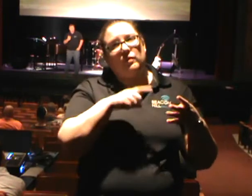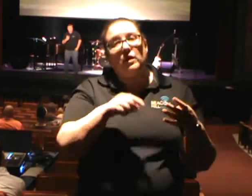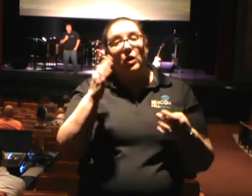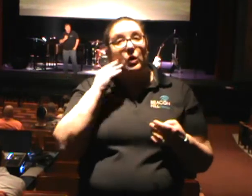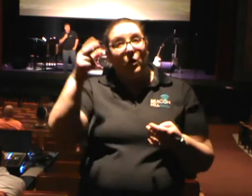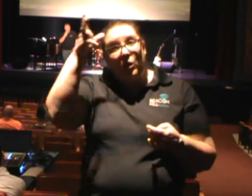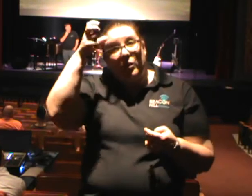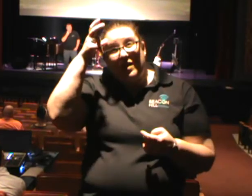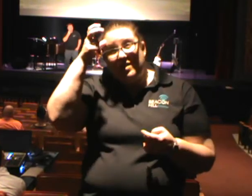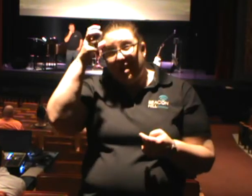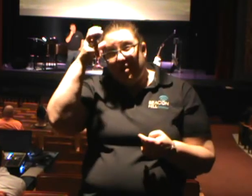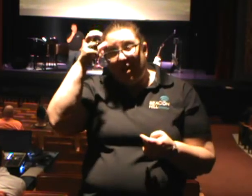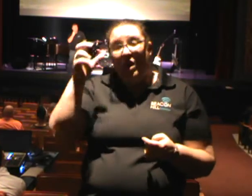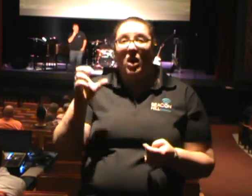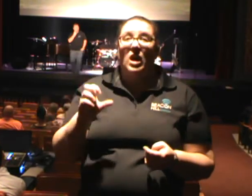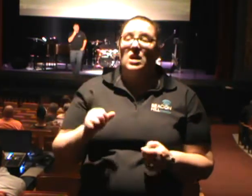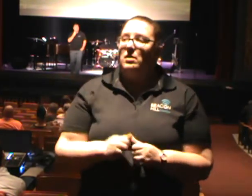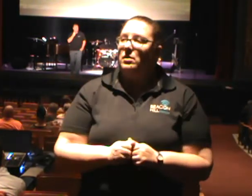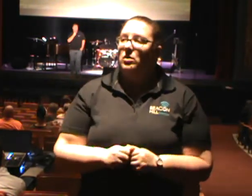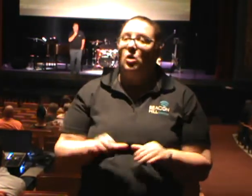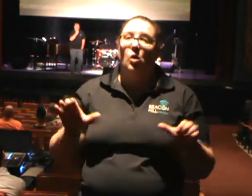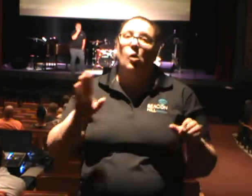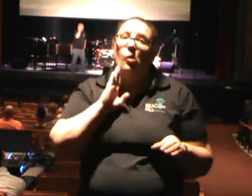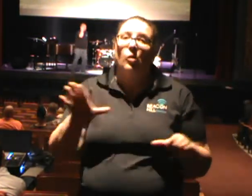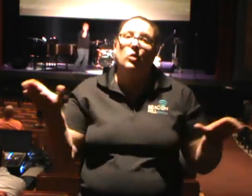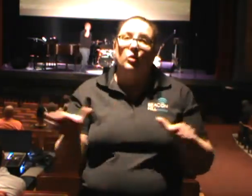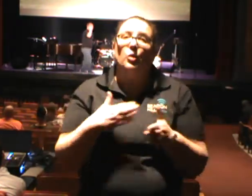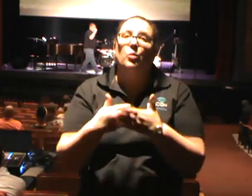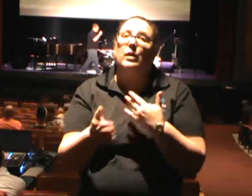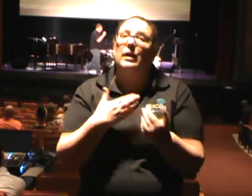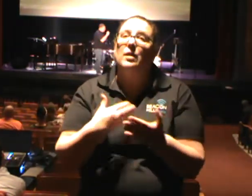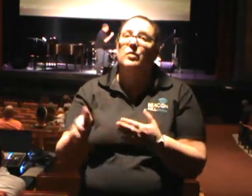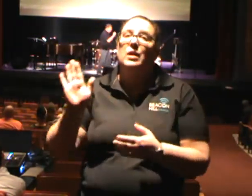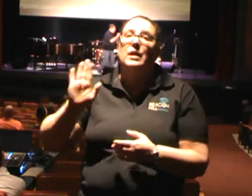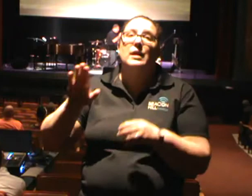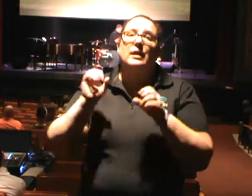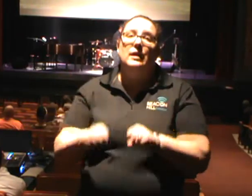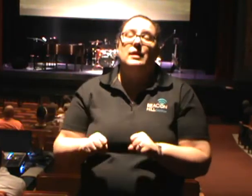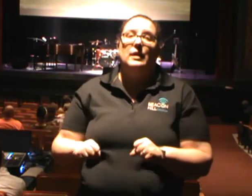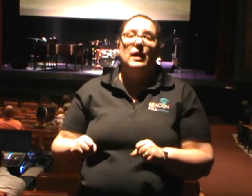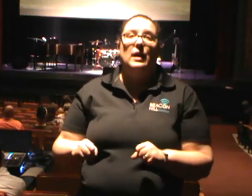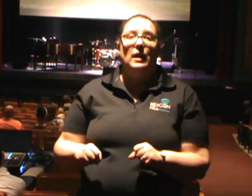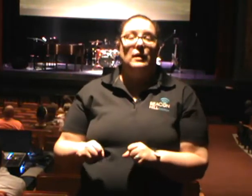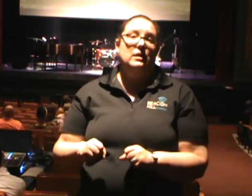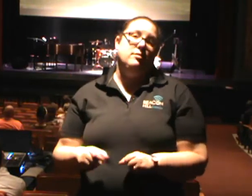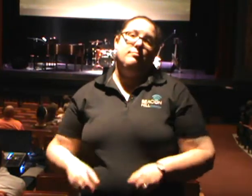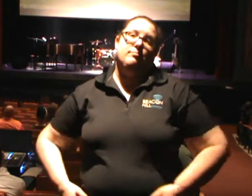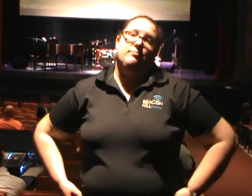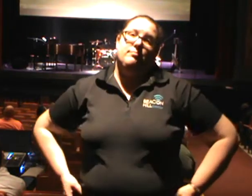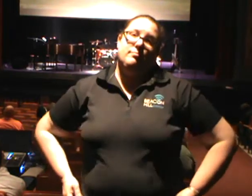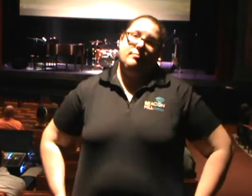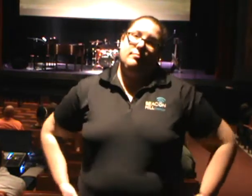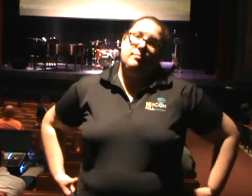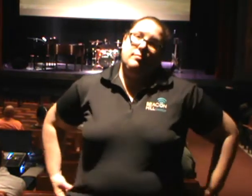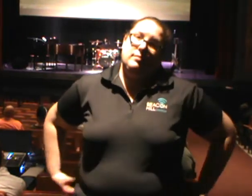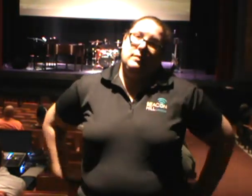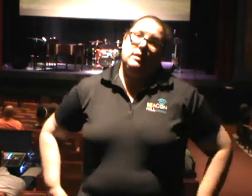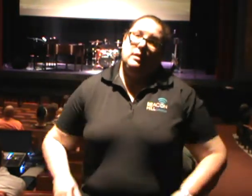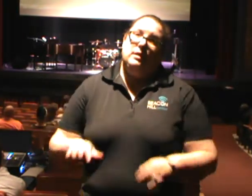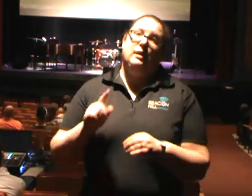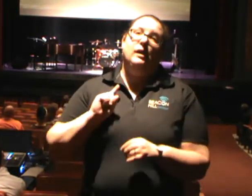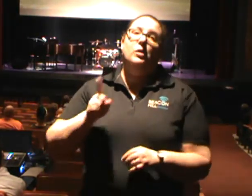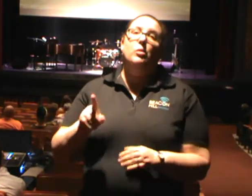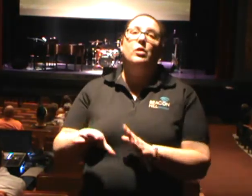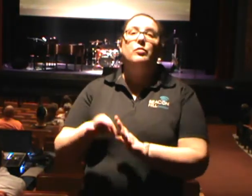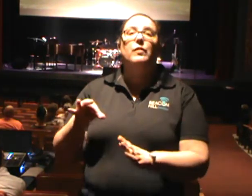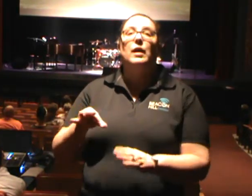is crafty. The devil will do whatever he can. He will dress up people that look almost, and they say almost